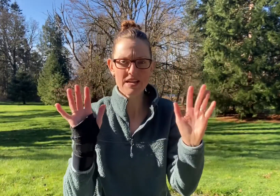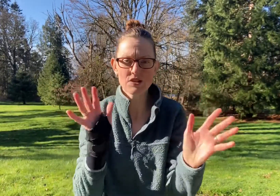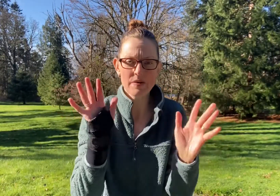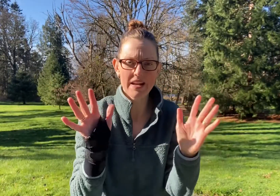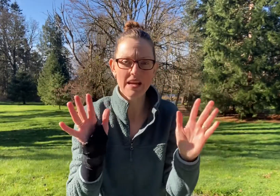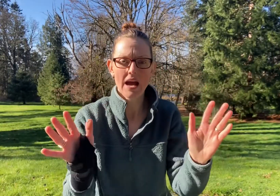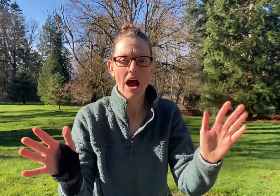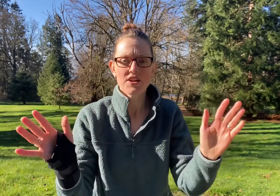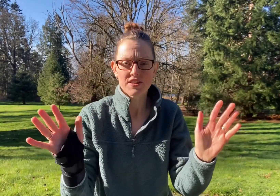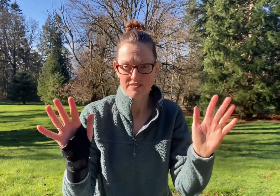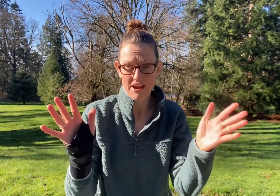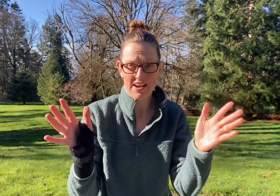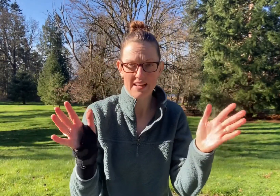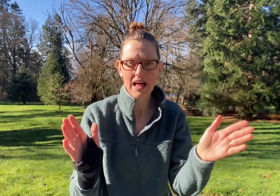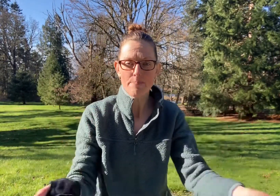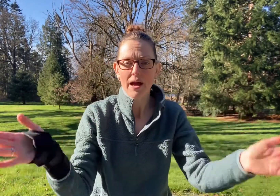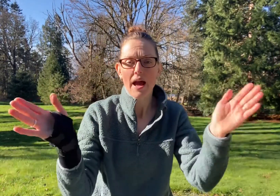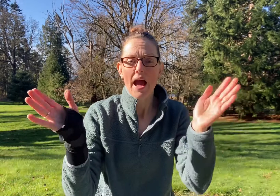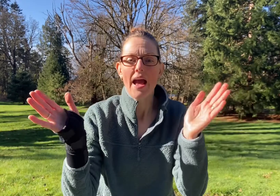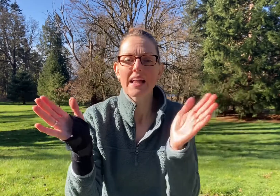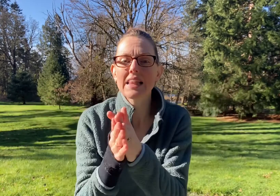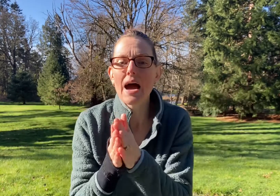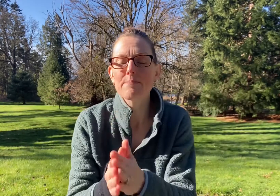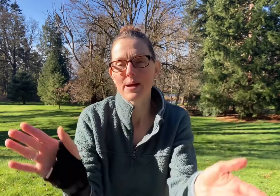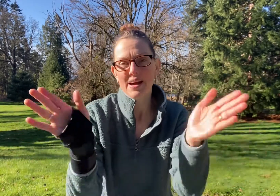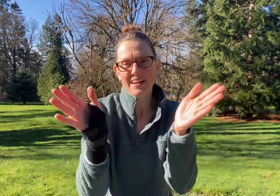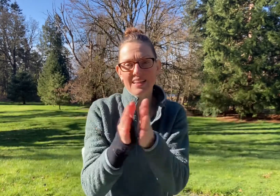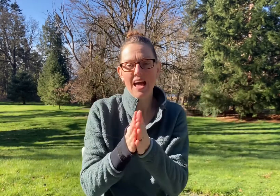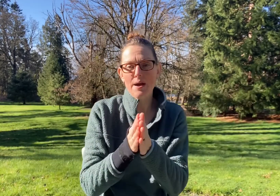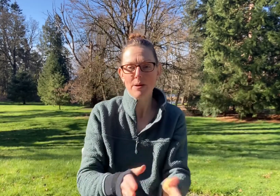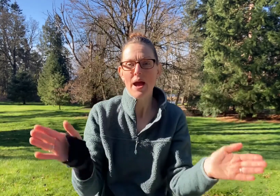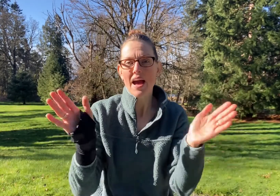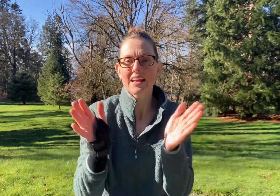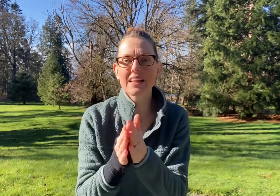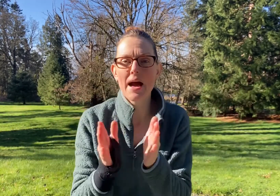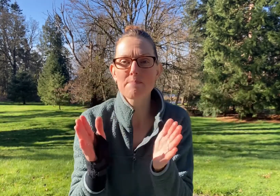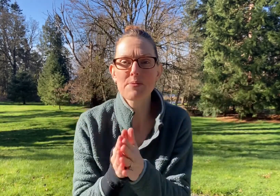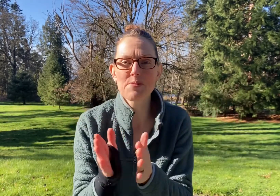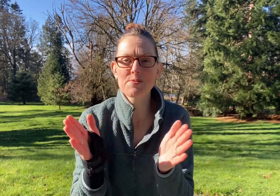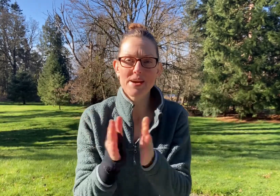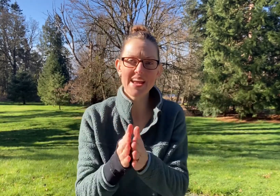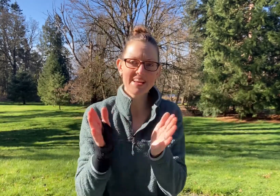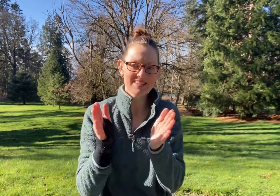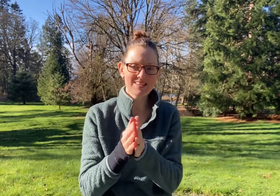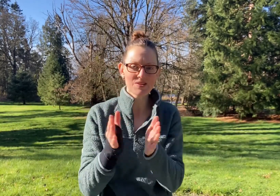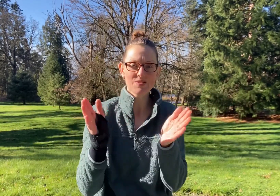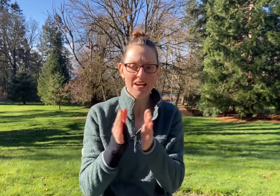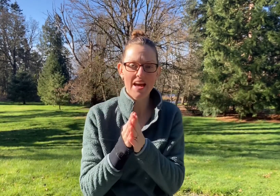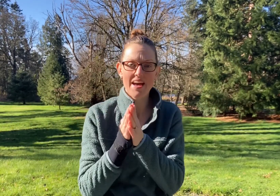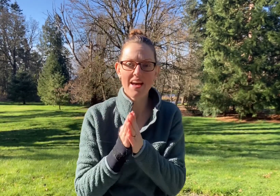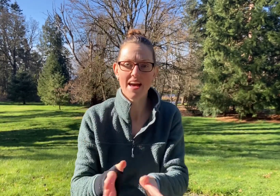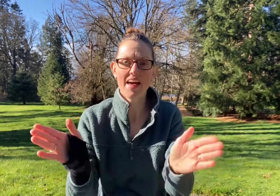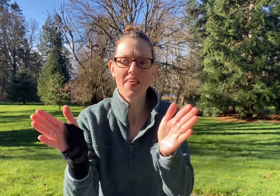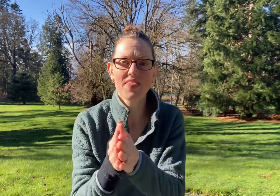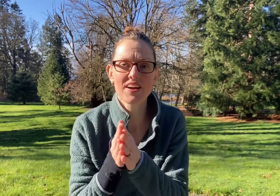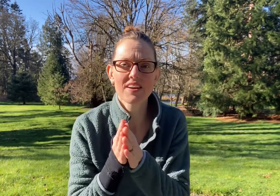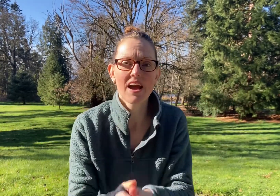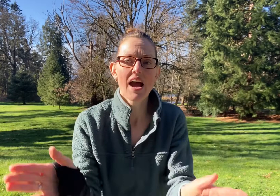ready. Ready to clap? Clap, clap, clap your hands together.